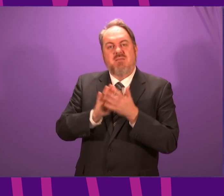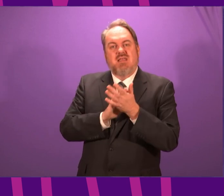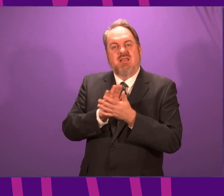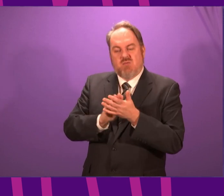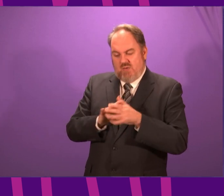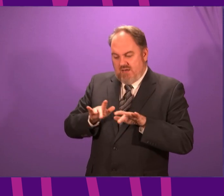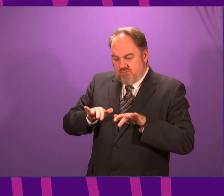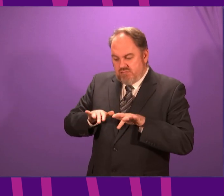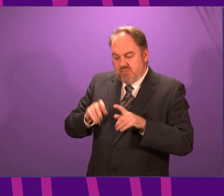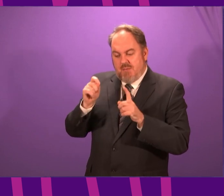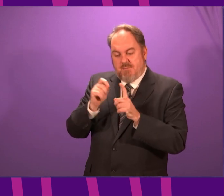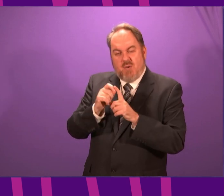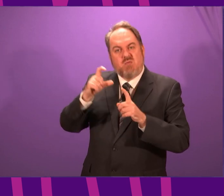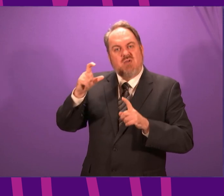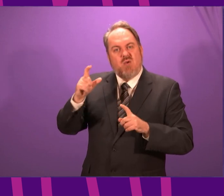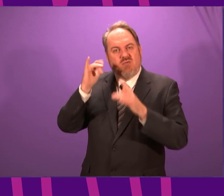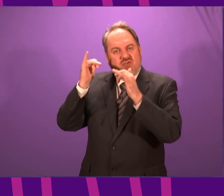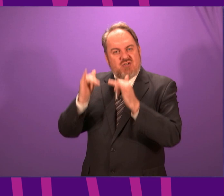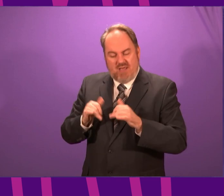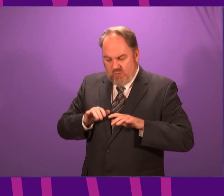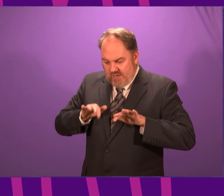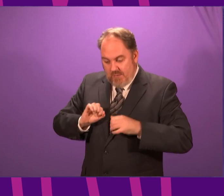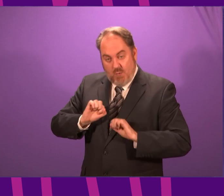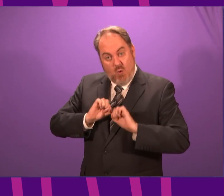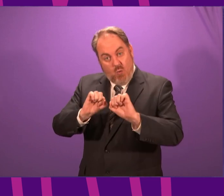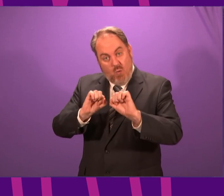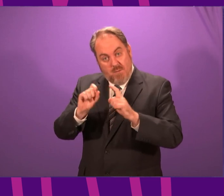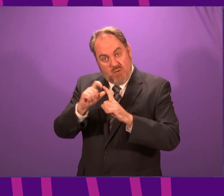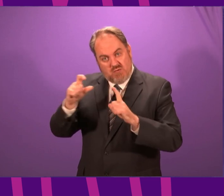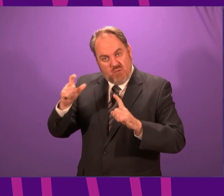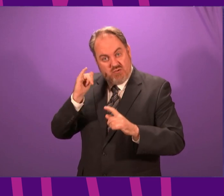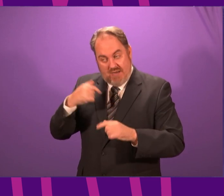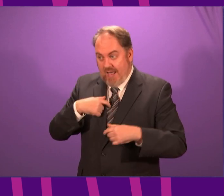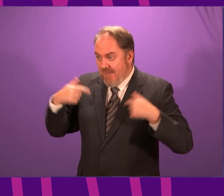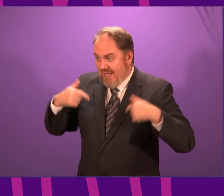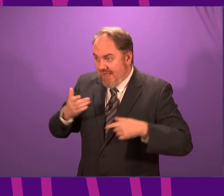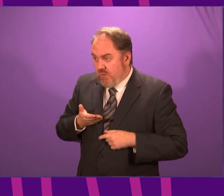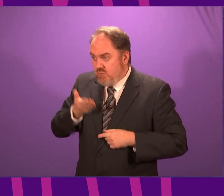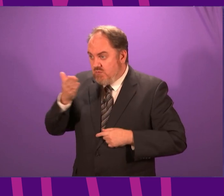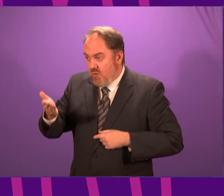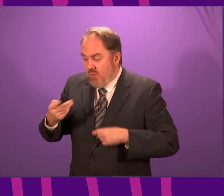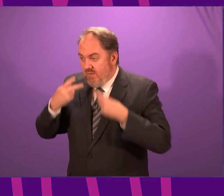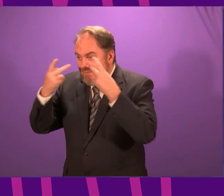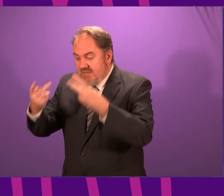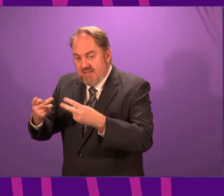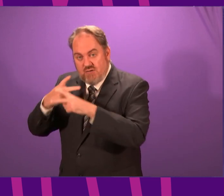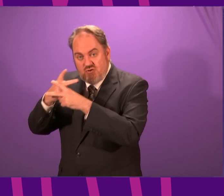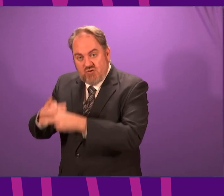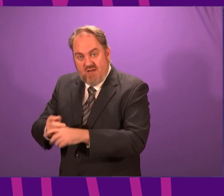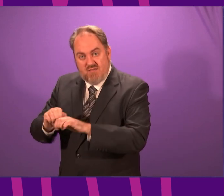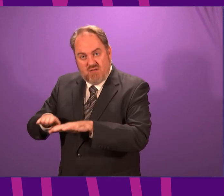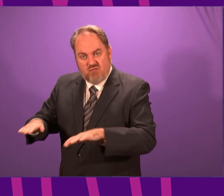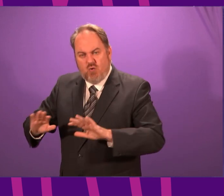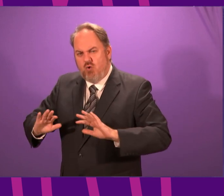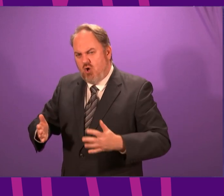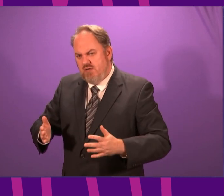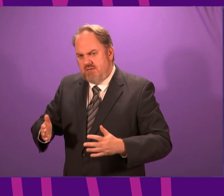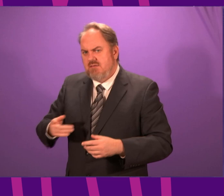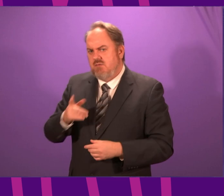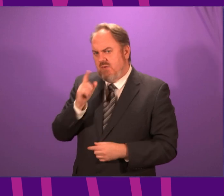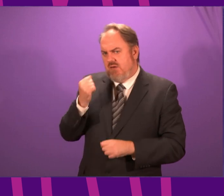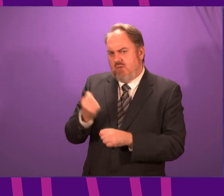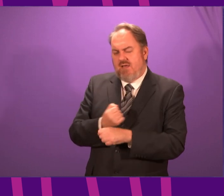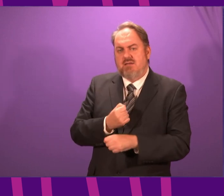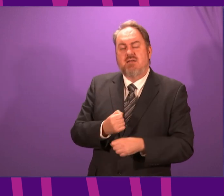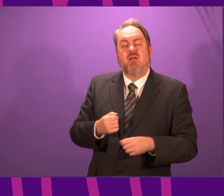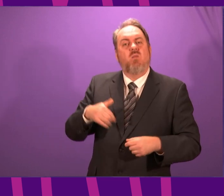allow people to check what restrictions apply to them. Where we are disappointed is the late change to today's motion to take a swipe at the